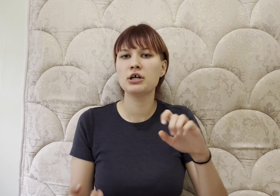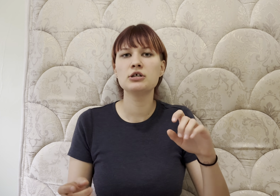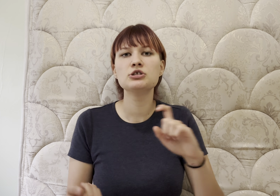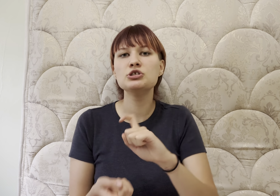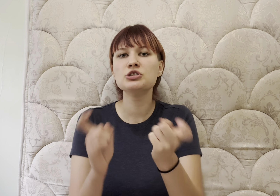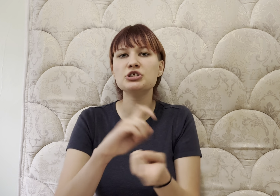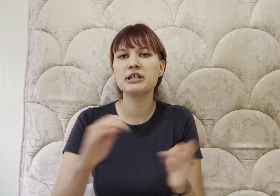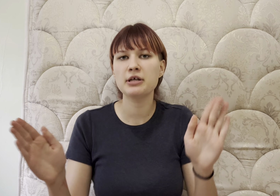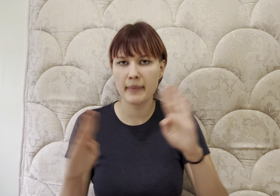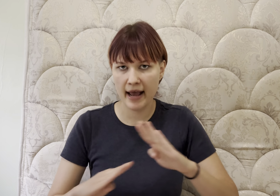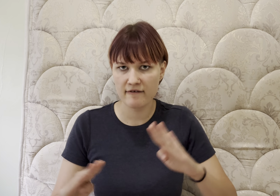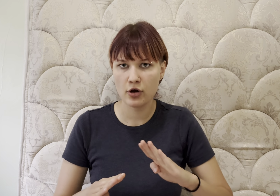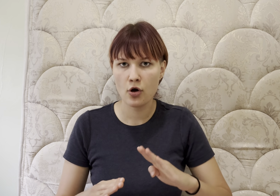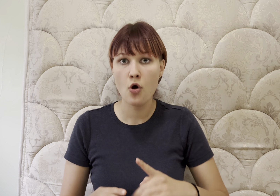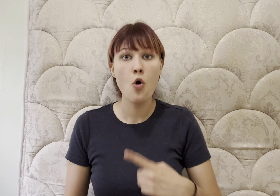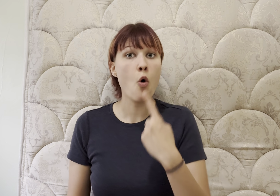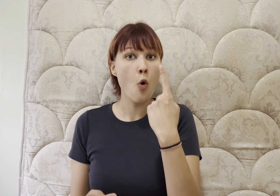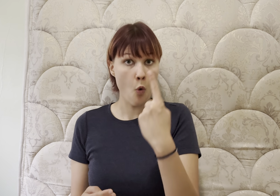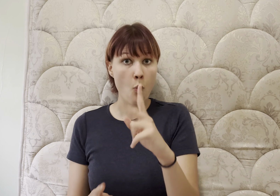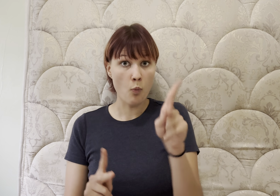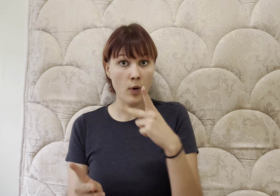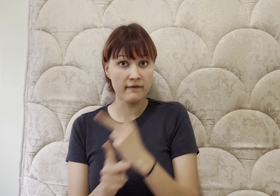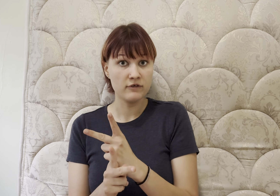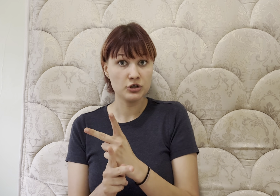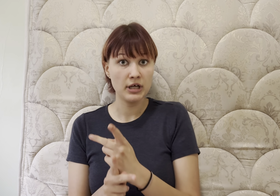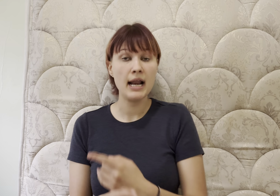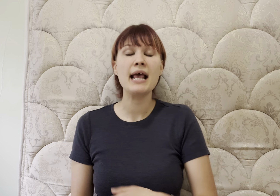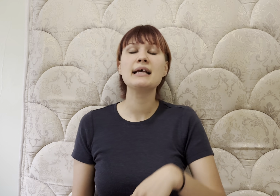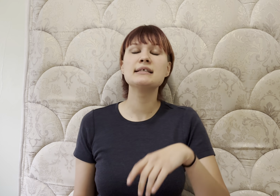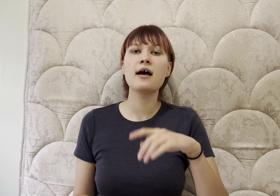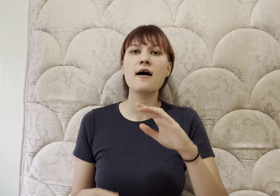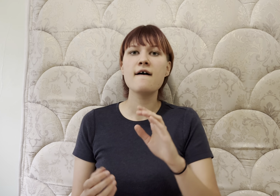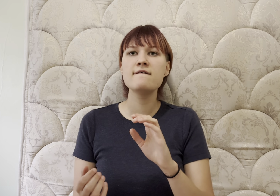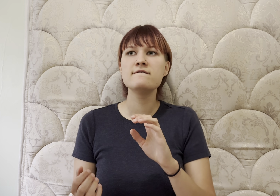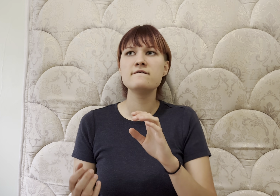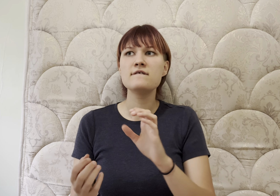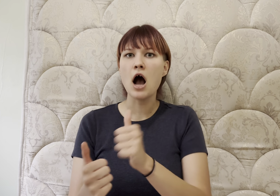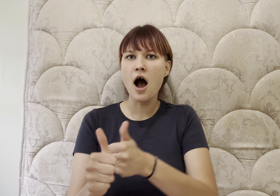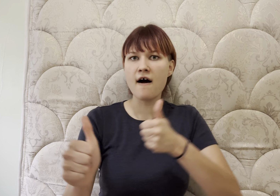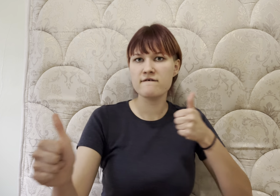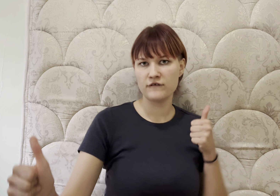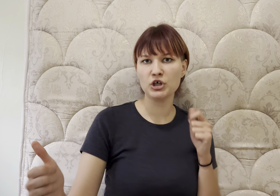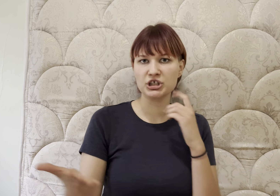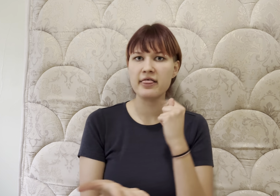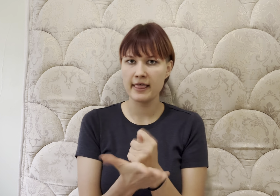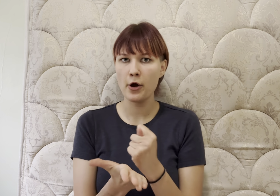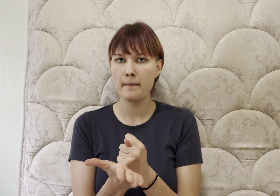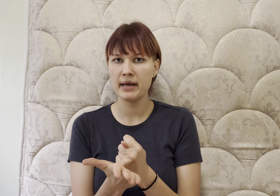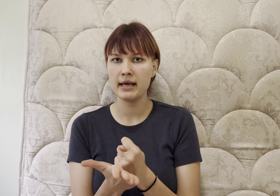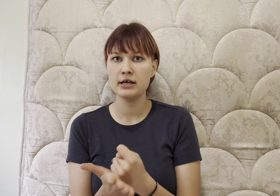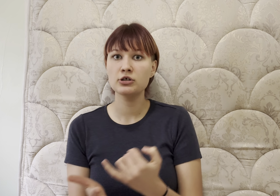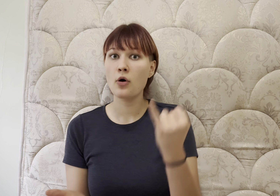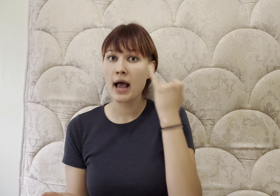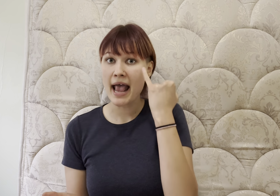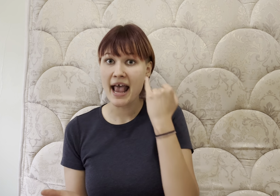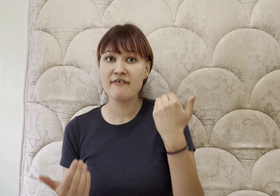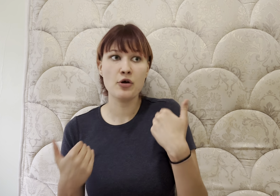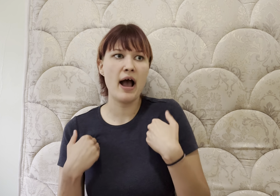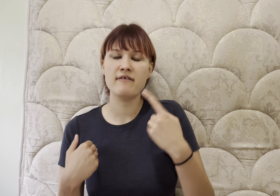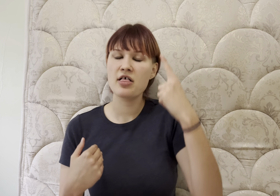habit that you don't like and you want to get rid of, then aversion therapy might be for you. So for example, maybe you want to stop